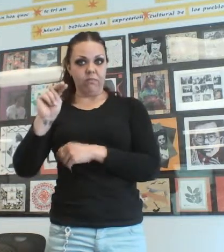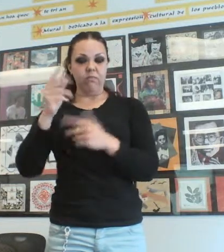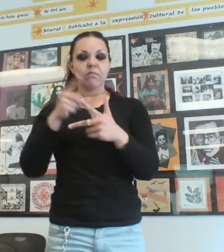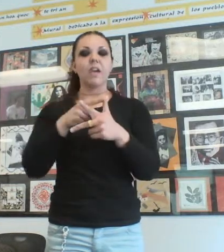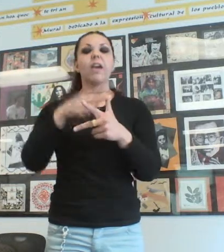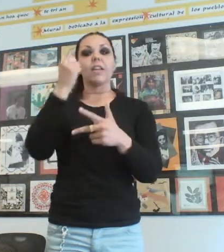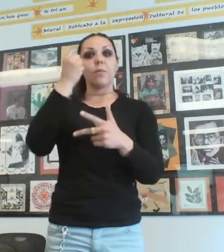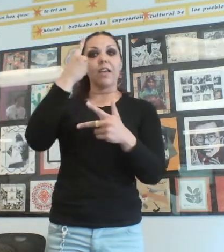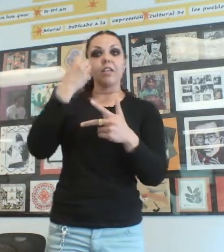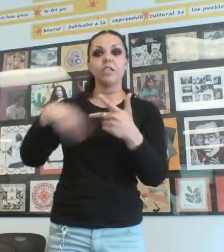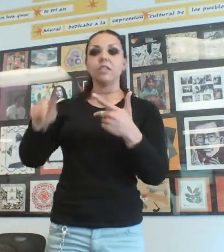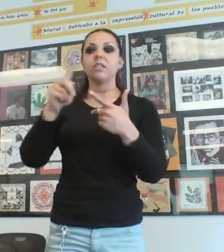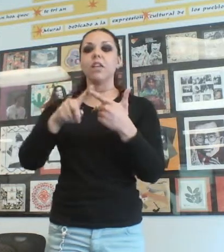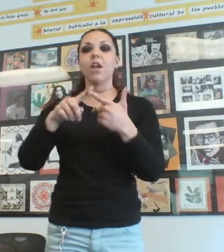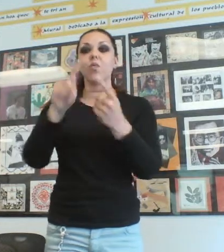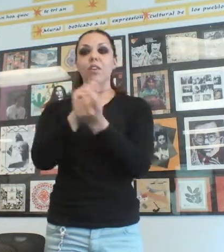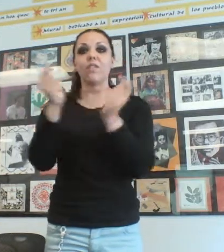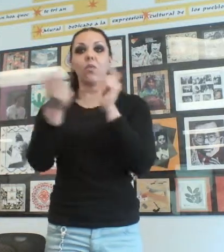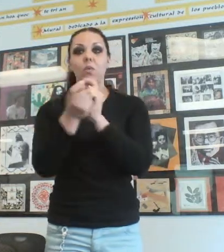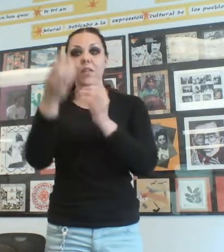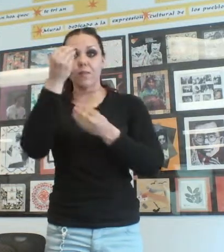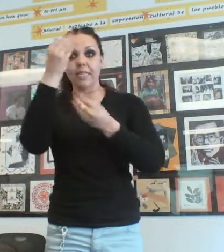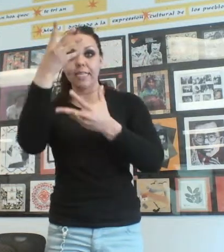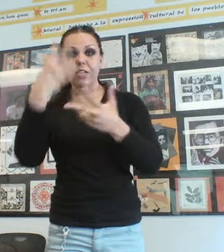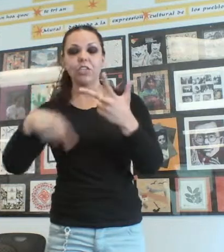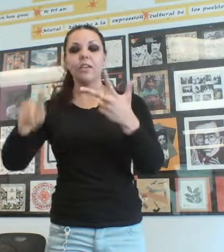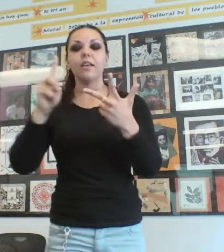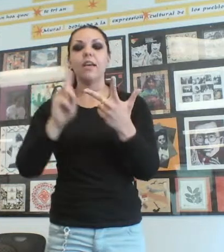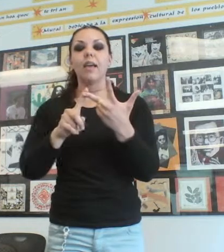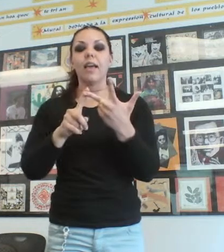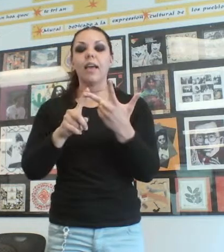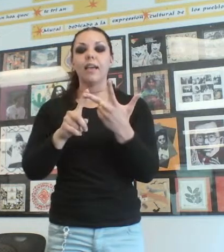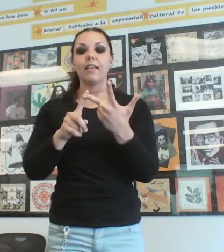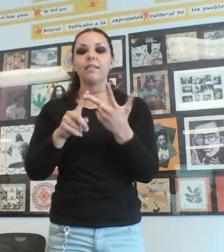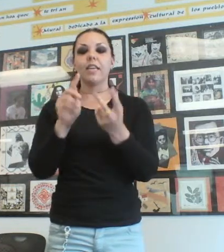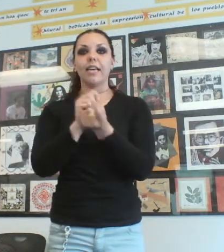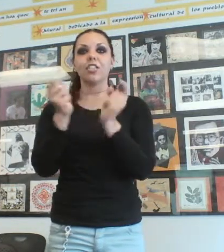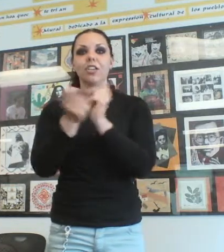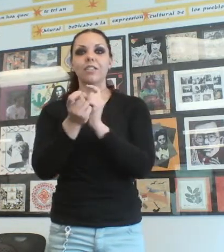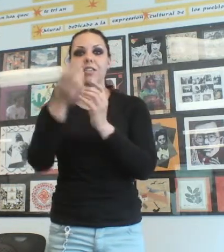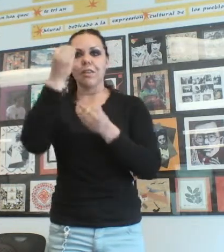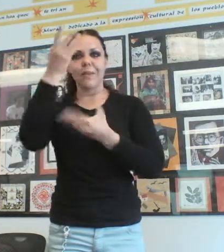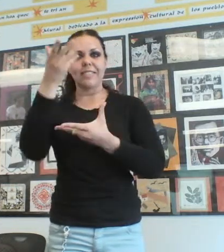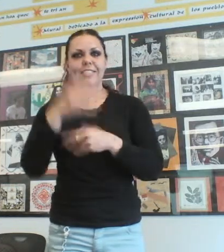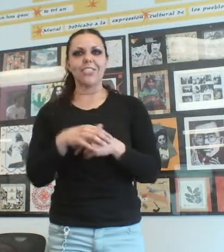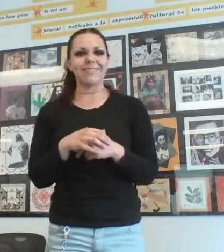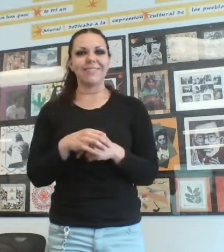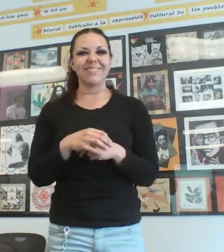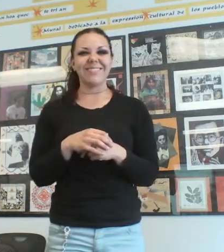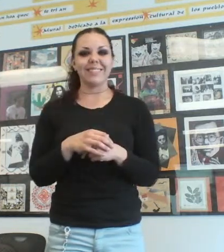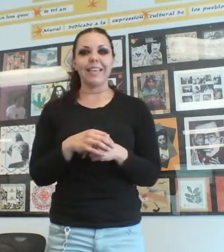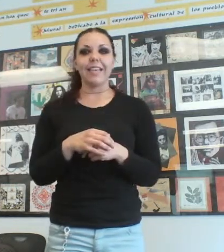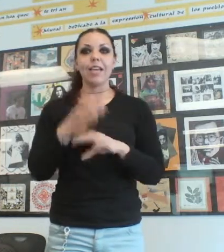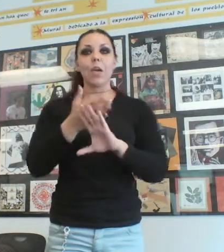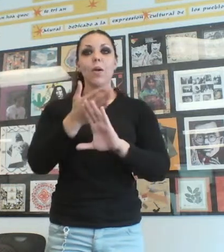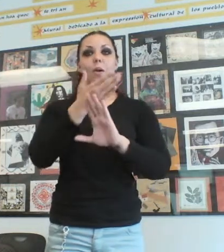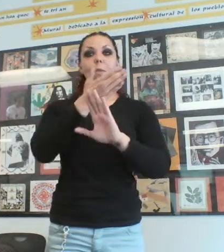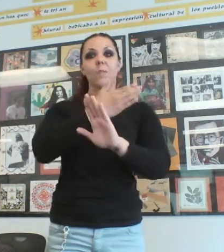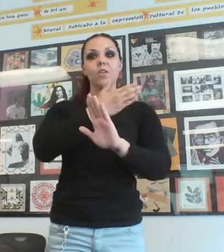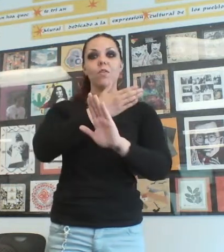reformulation, and expression. Exactly. So again, remember that before we get to the expression part, all of this is happening